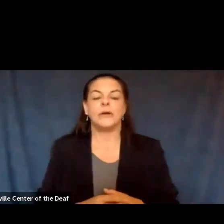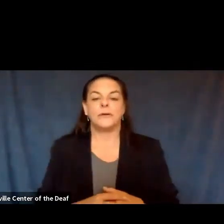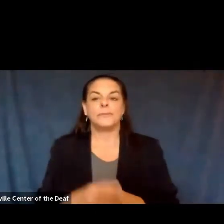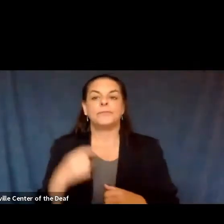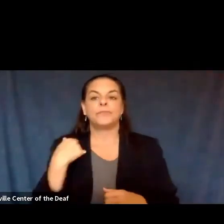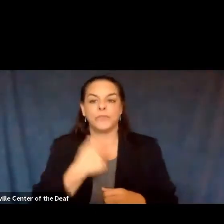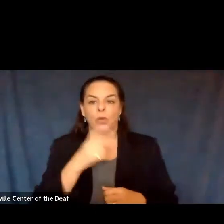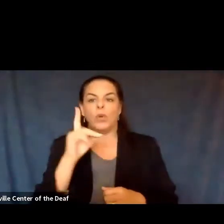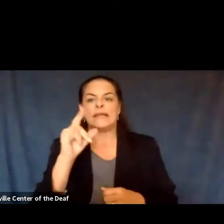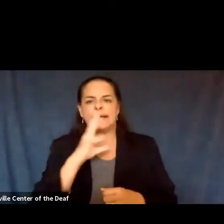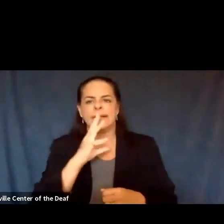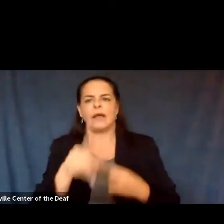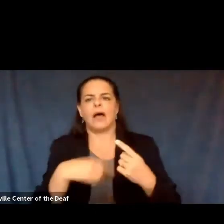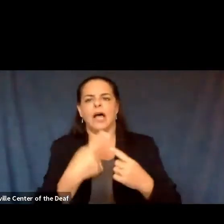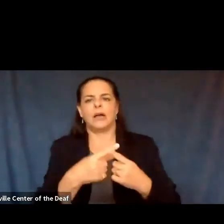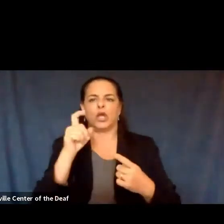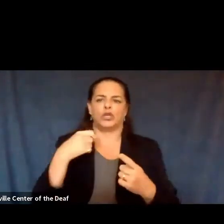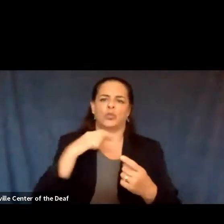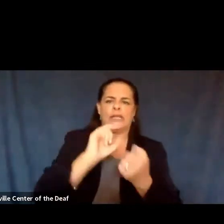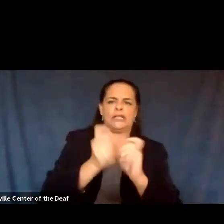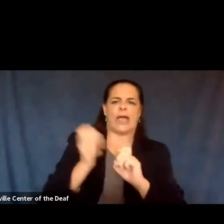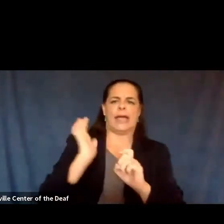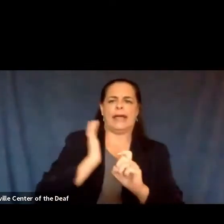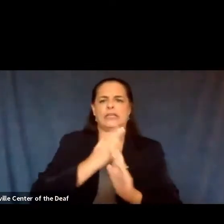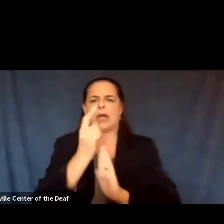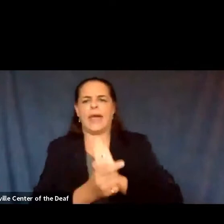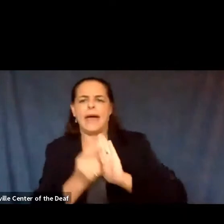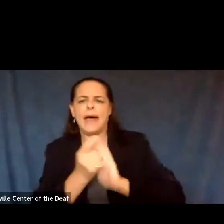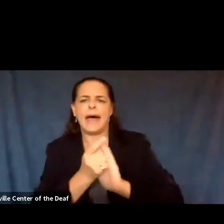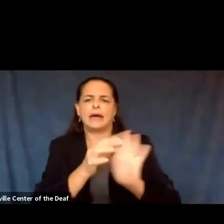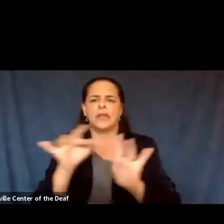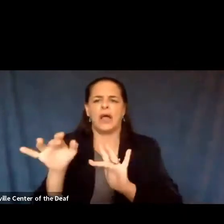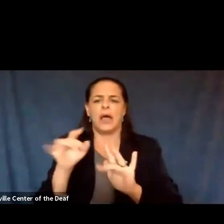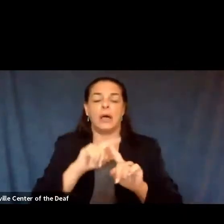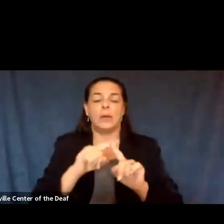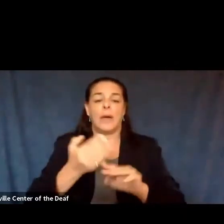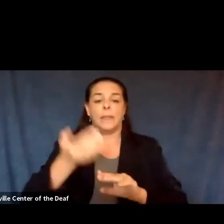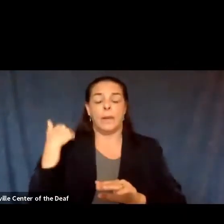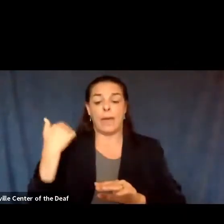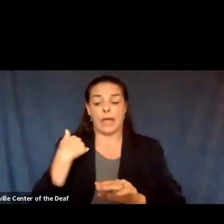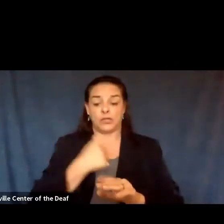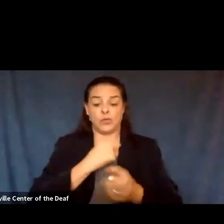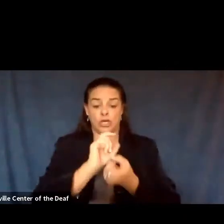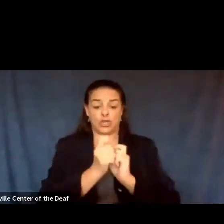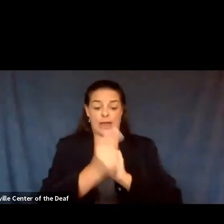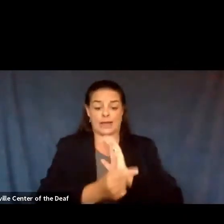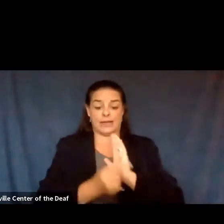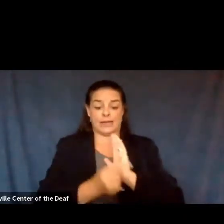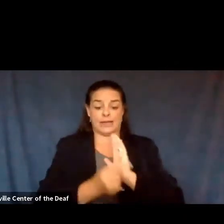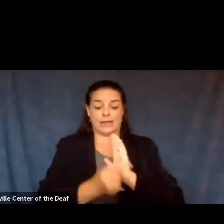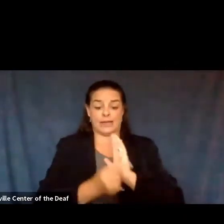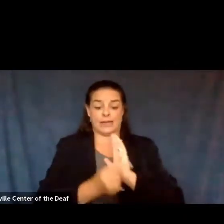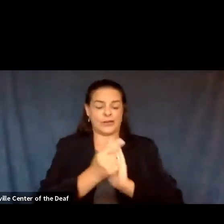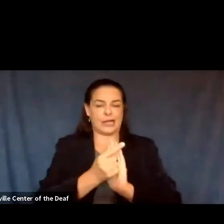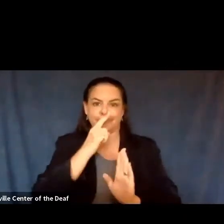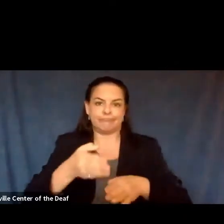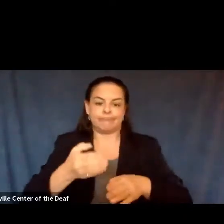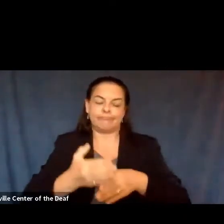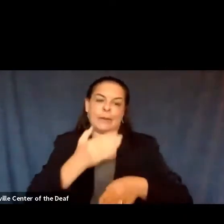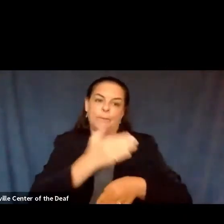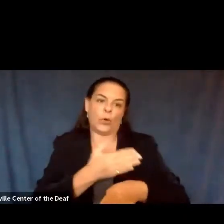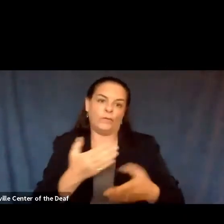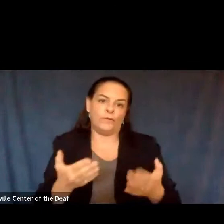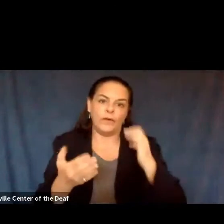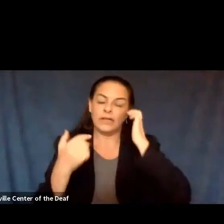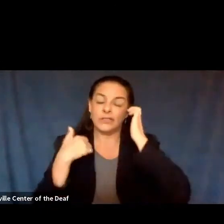talked about, do we need to change your hours? But in the past, when we've changed hours, it hasn't improved uptake. So I'm